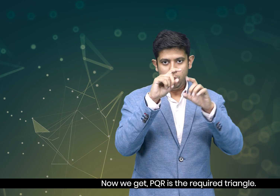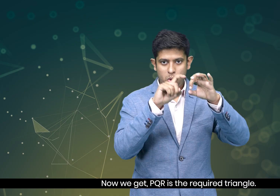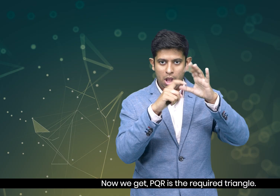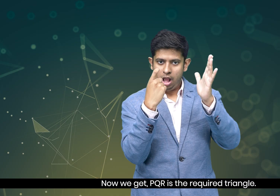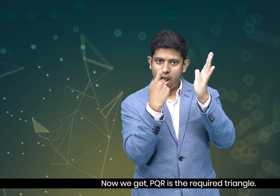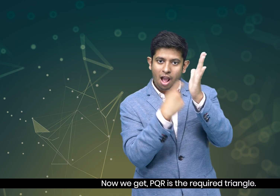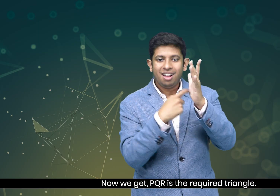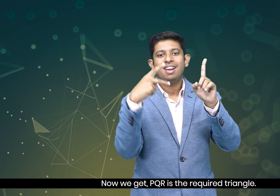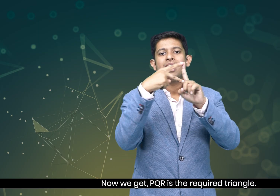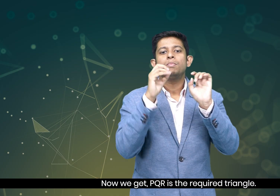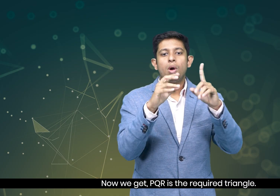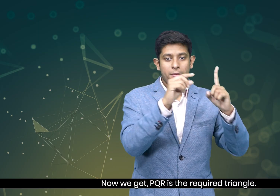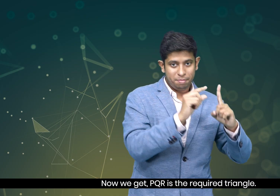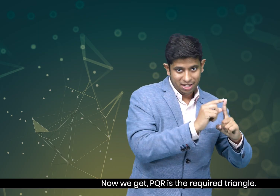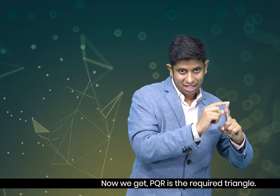Now we get PQR is the required triangle.